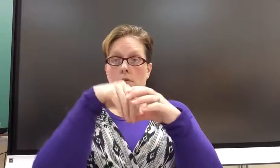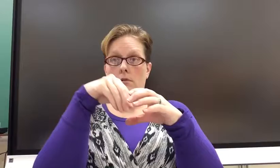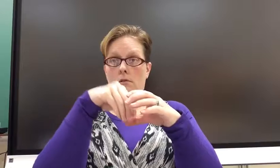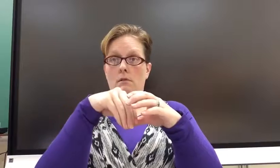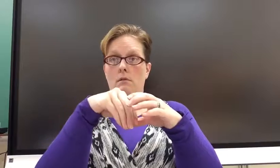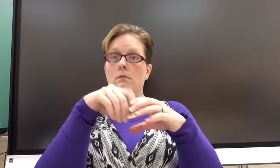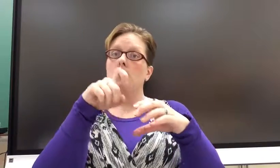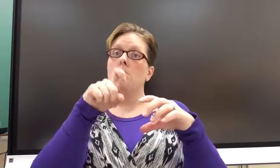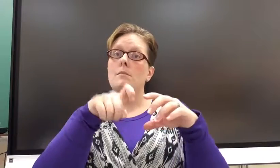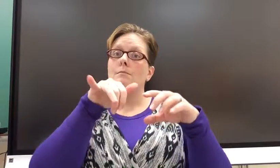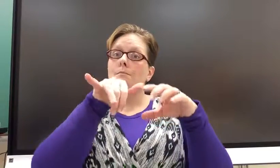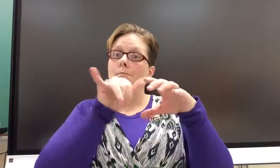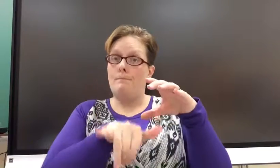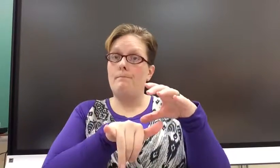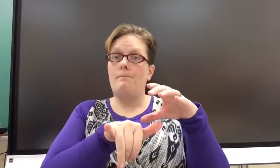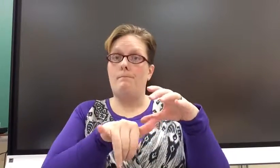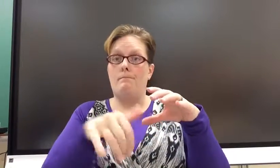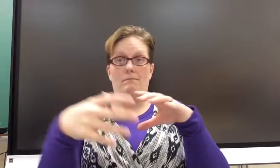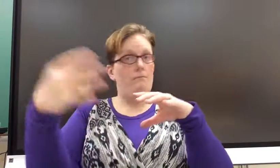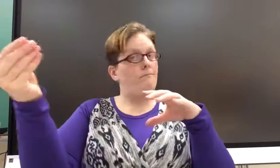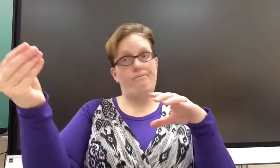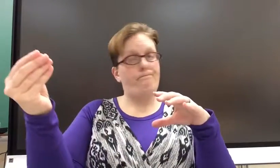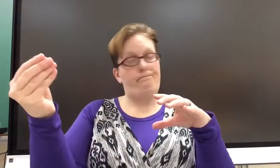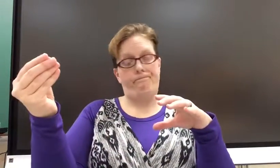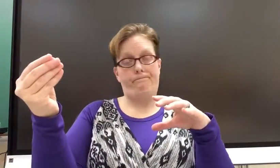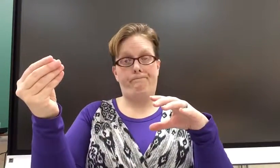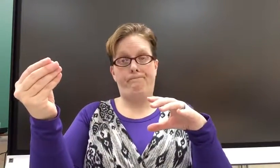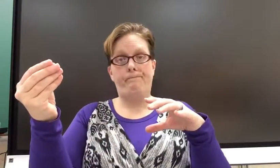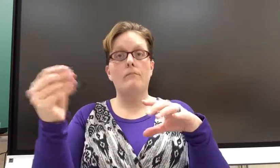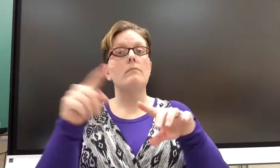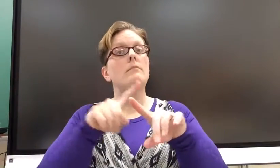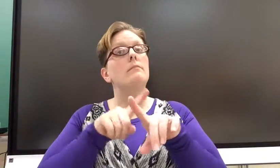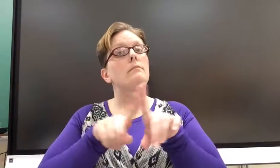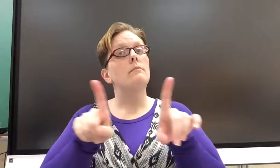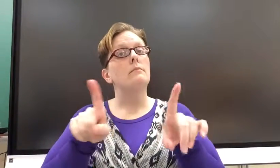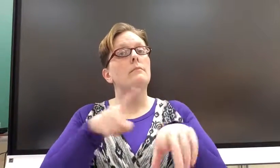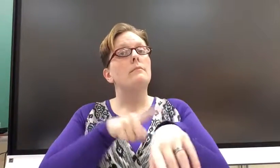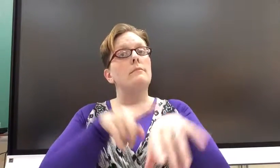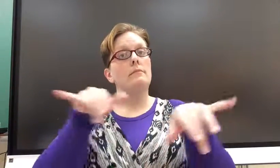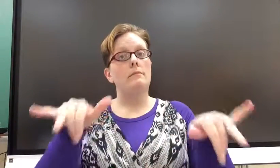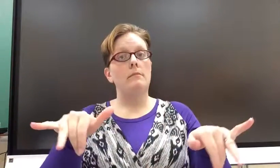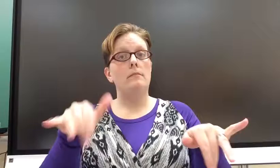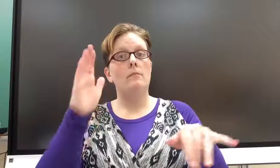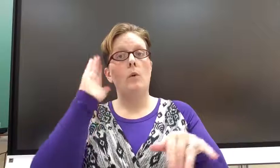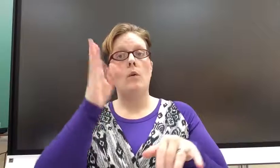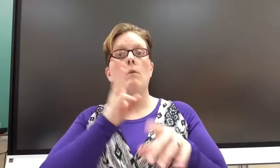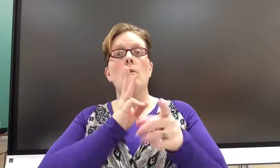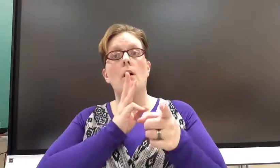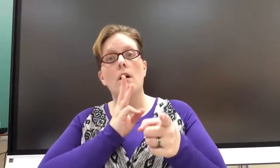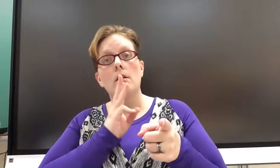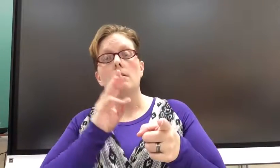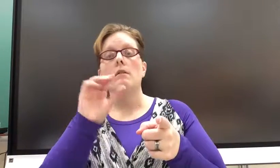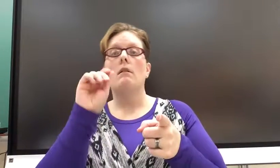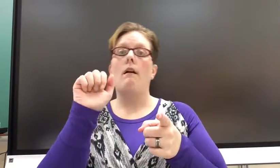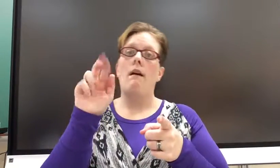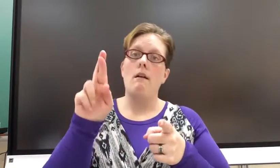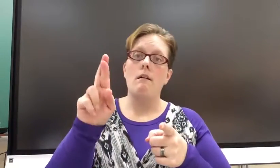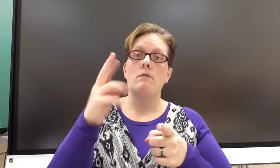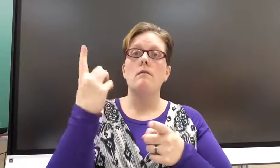so something doesn't get in that needs to stay out, or something that needs to stay in stays in. But again,